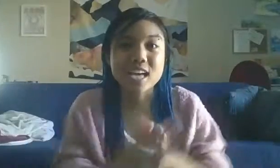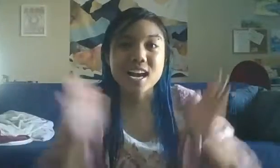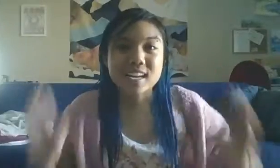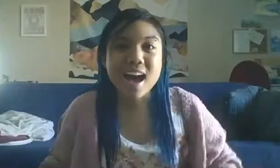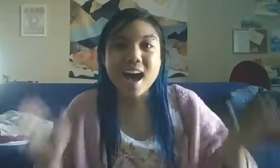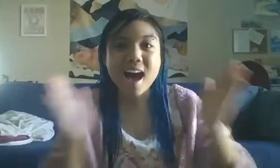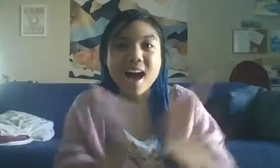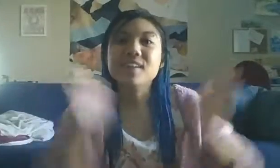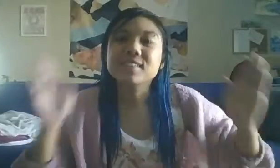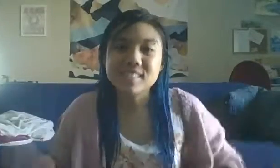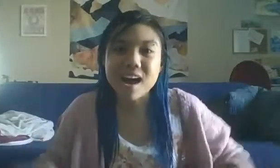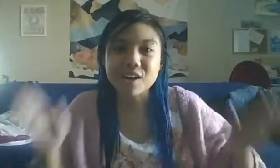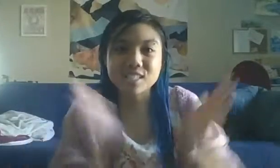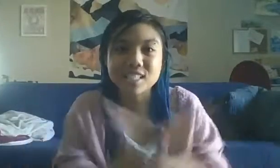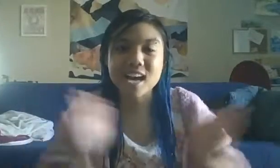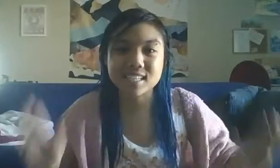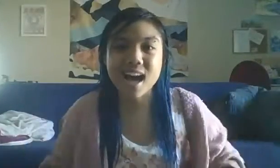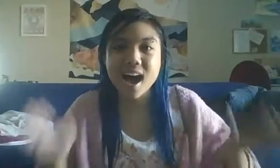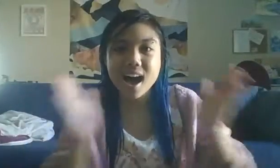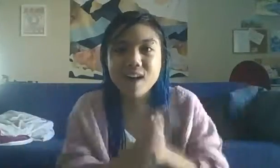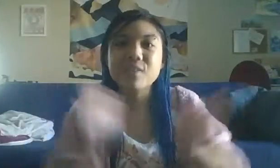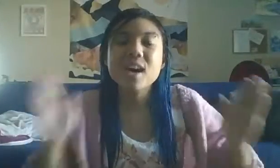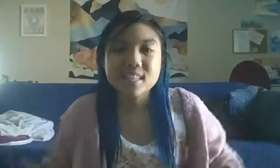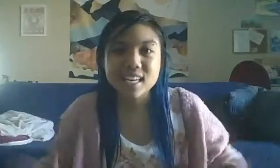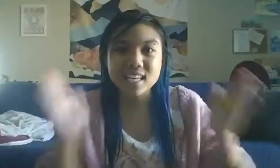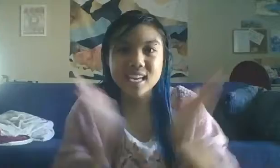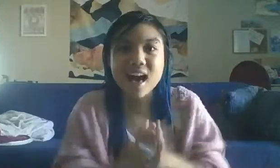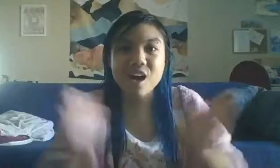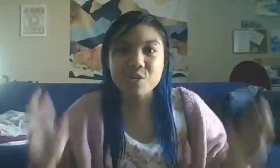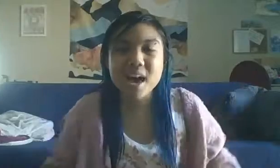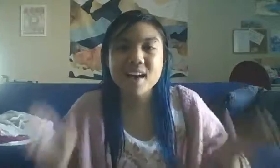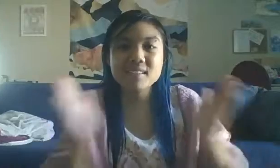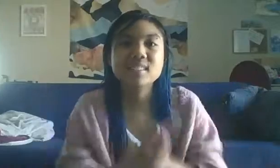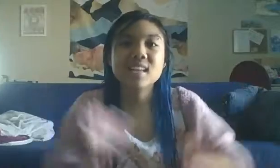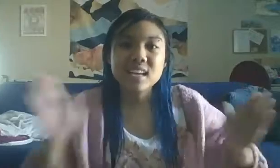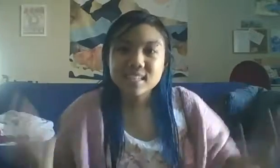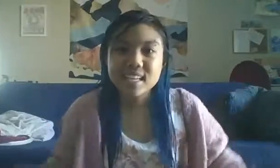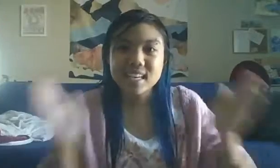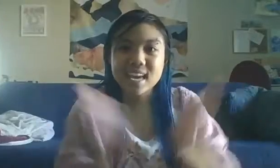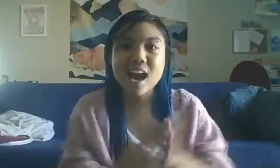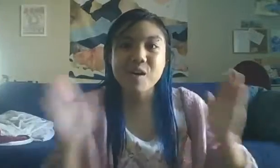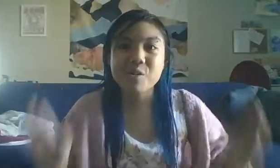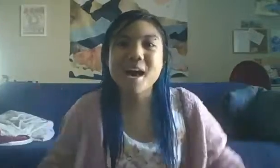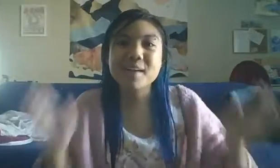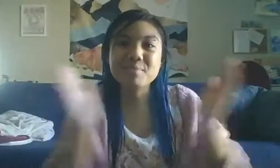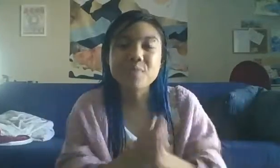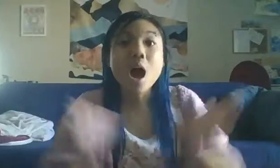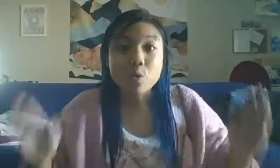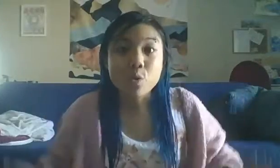shang hao. Zao shang hao. Ni hao ma. Ni hao ma. Wo